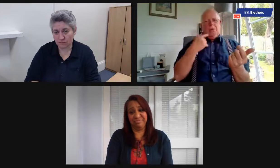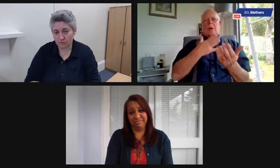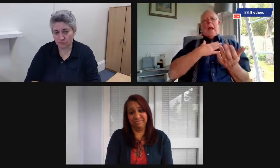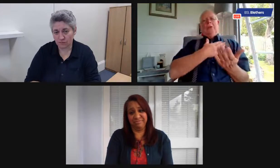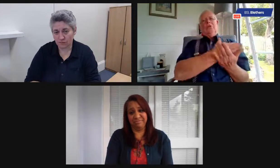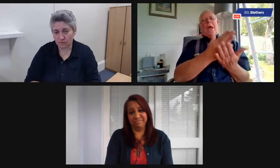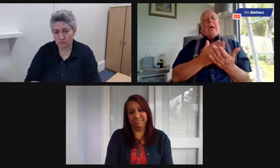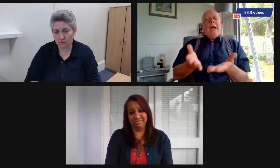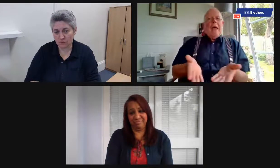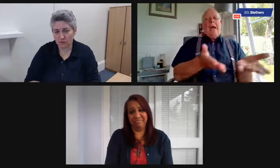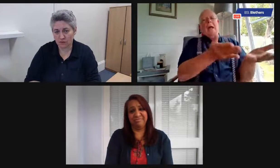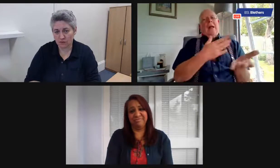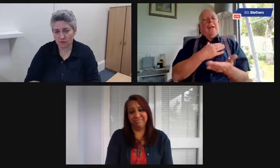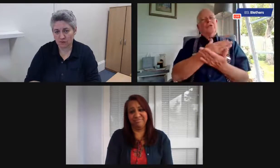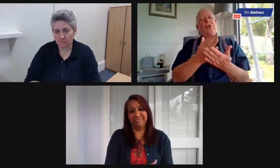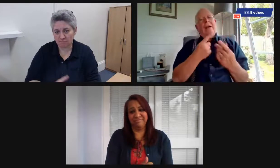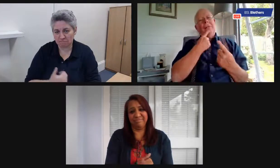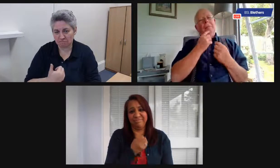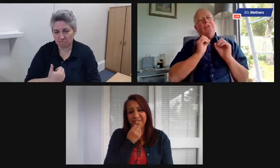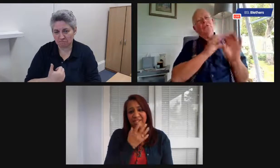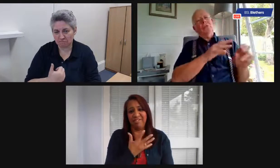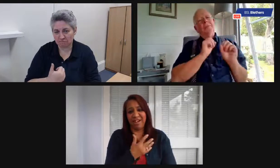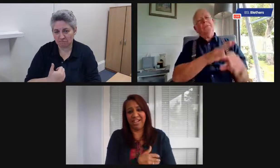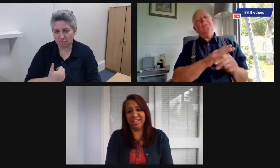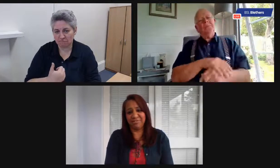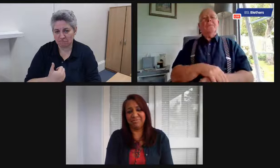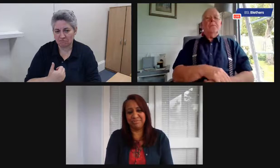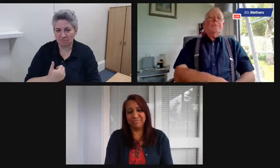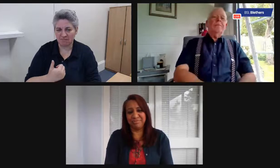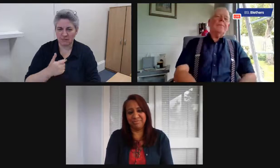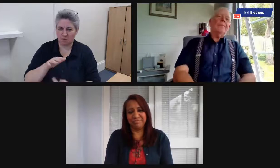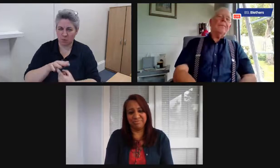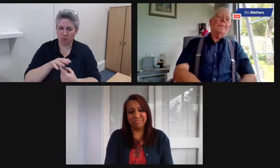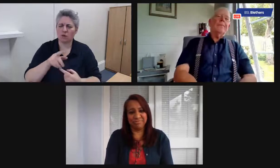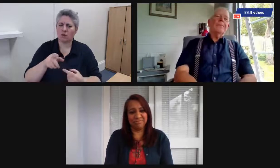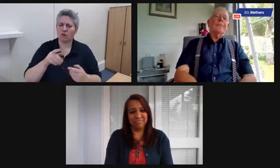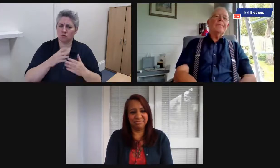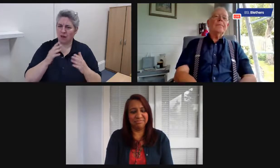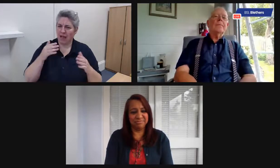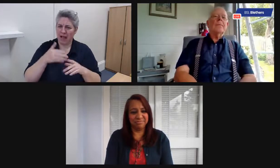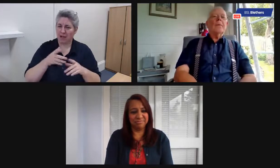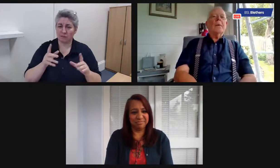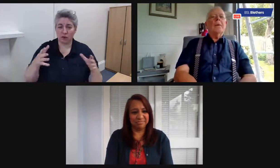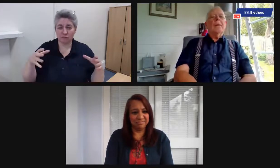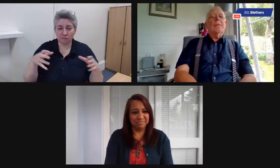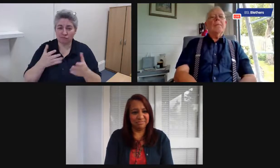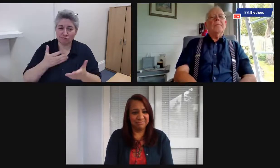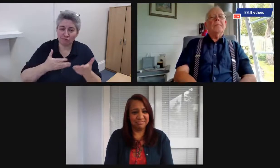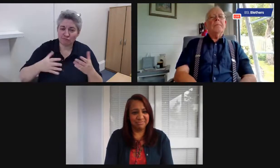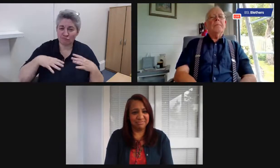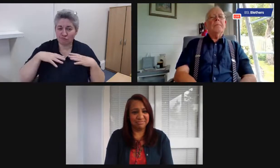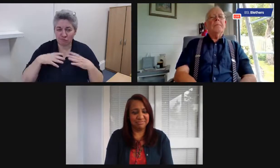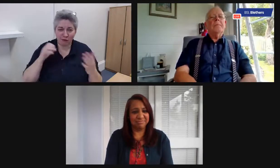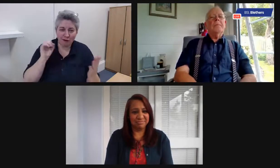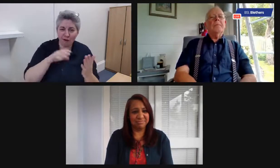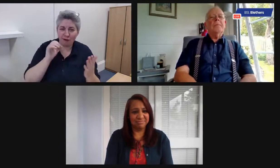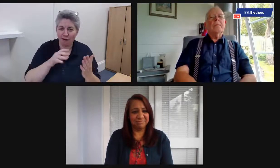all, so we didn't know about that. So it's a way of sharing information, it's a way of kind of learning. Excellent. And I